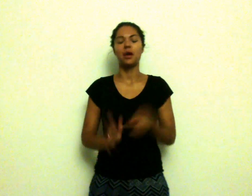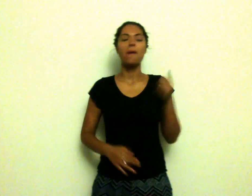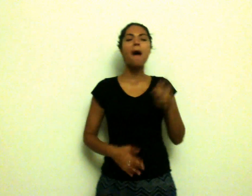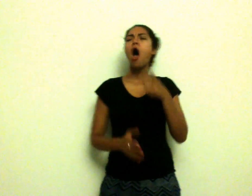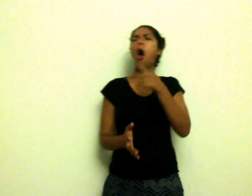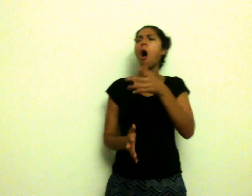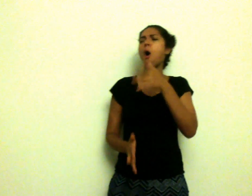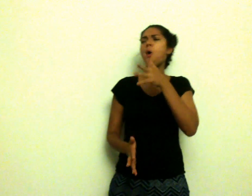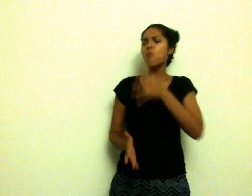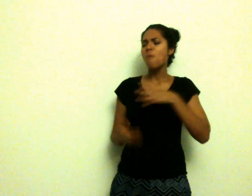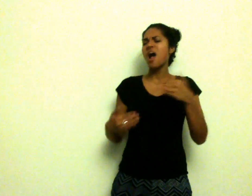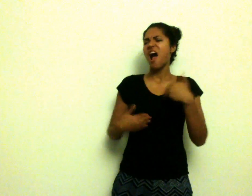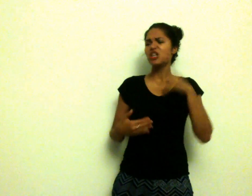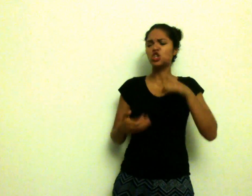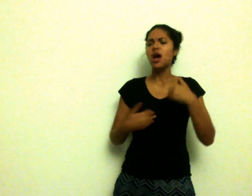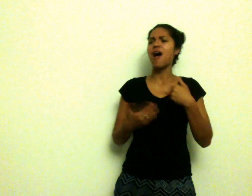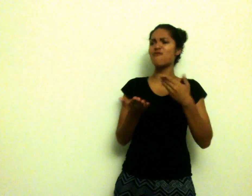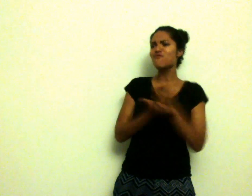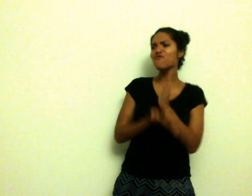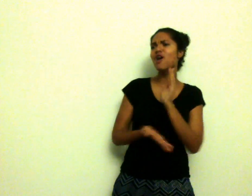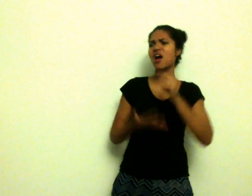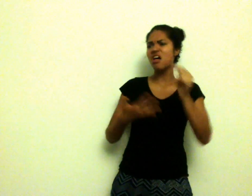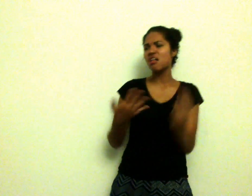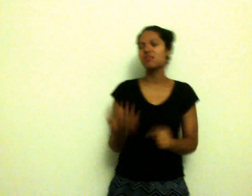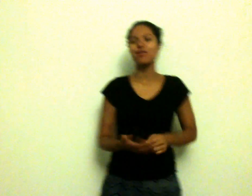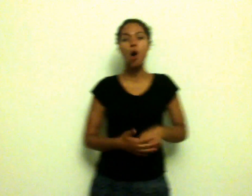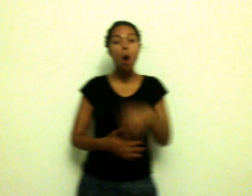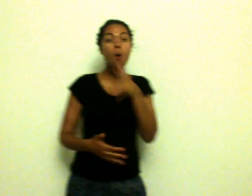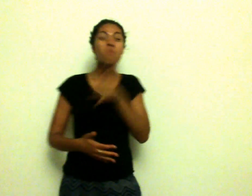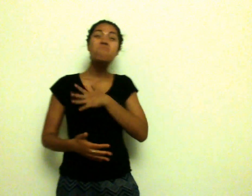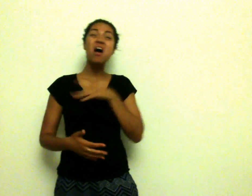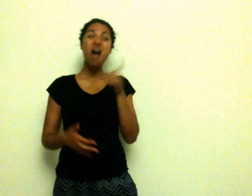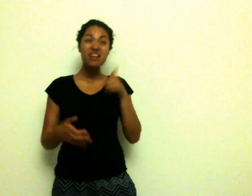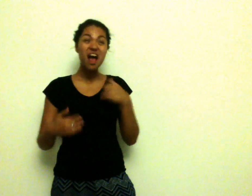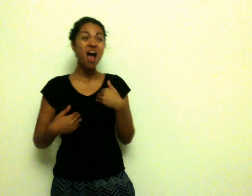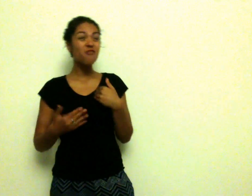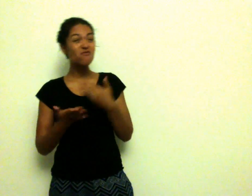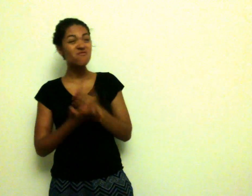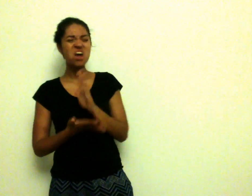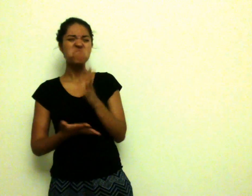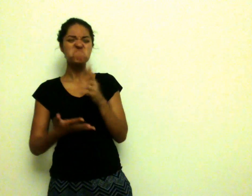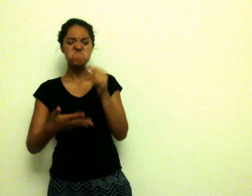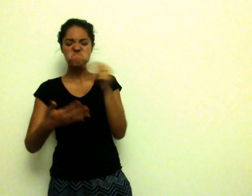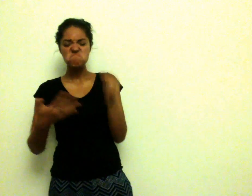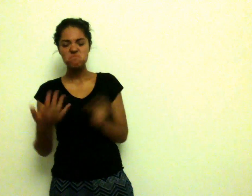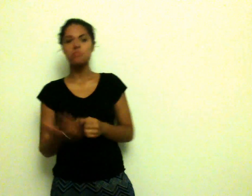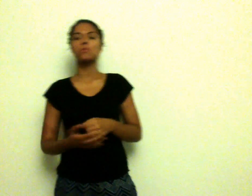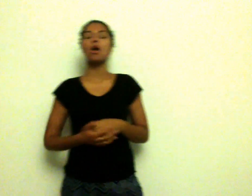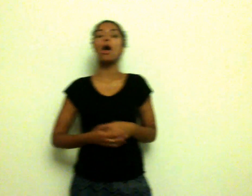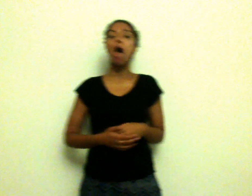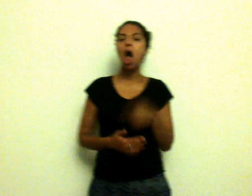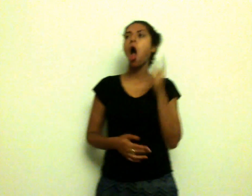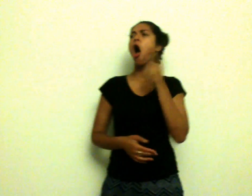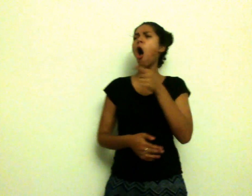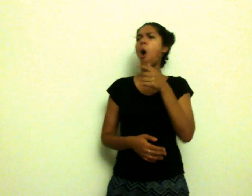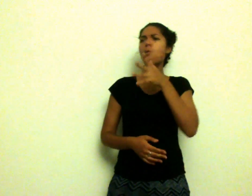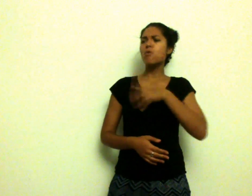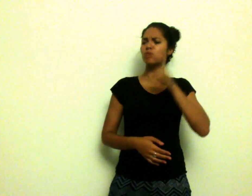insults it himself. He curses the Sultan because Christian girls lose their virginity, then curses Mrs. Grundy because they keep it. As